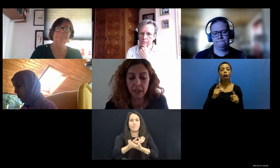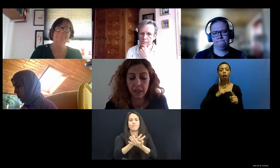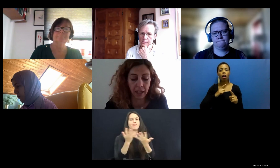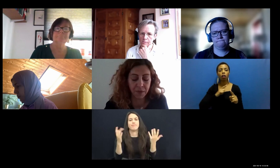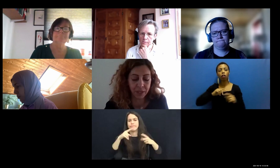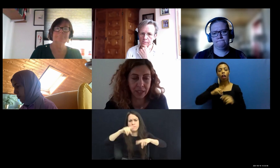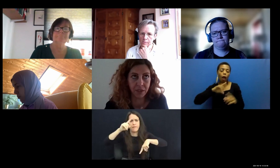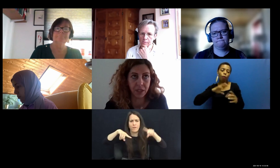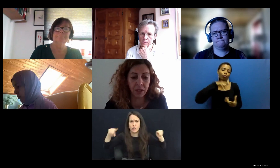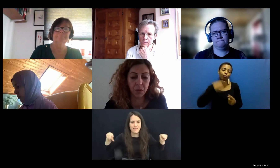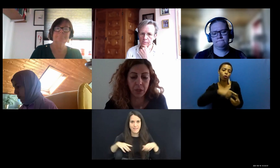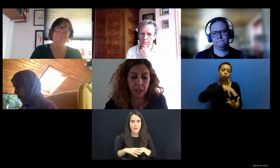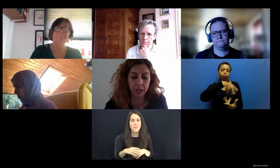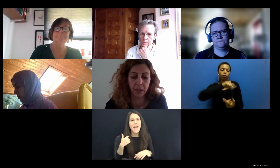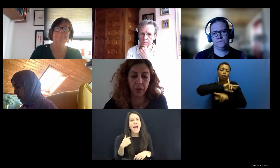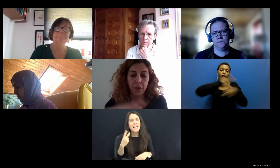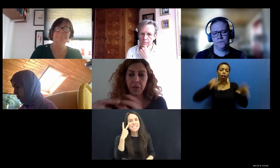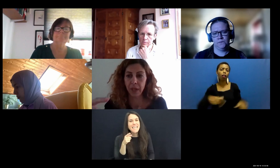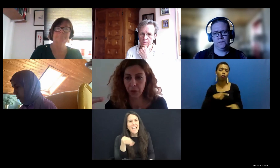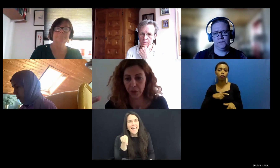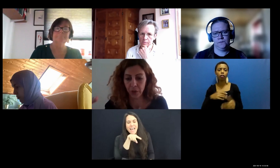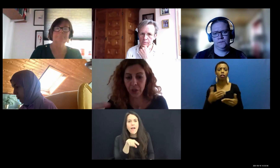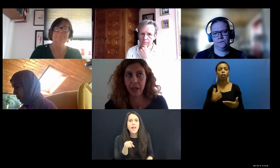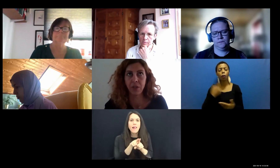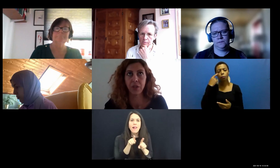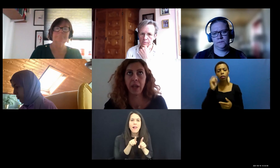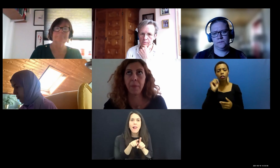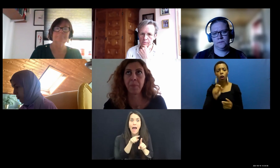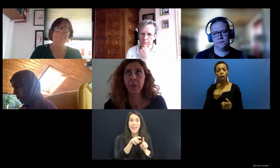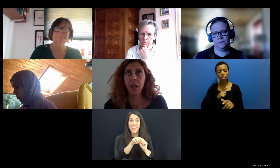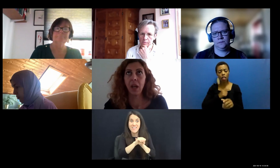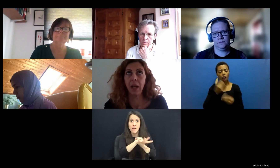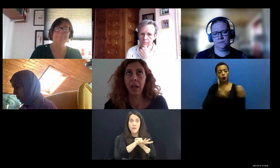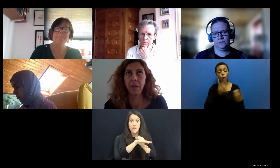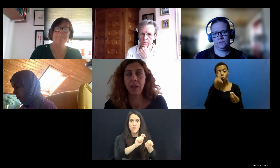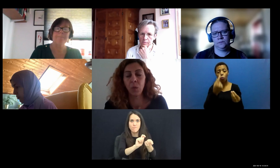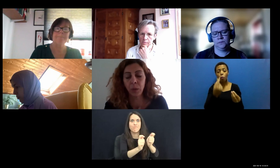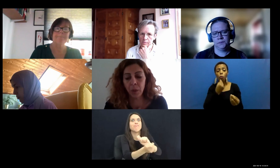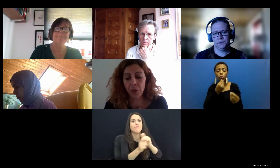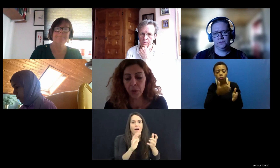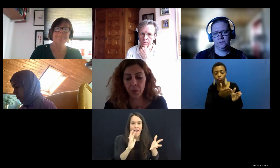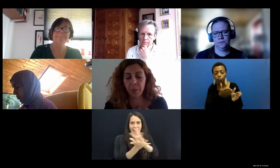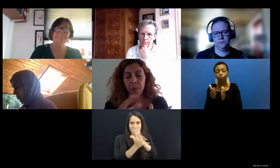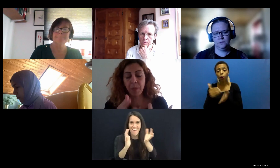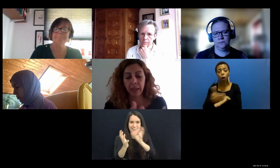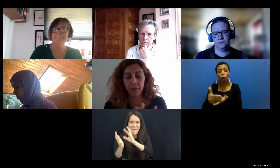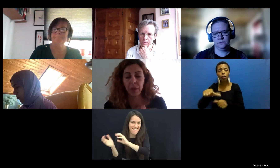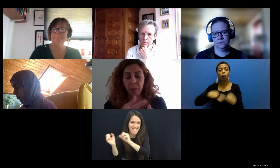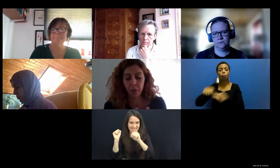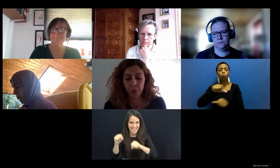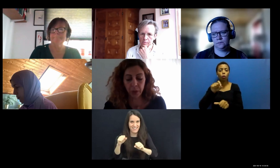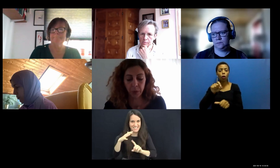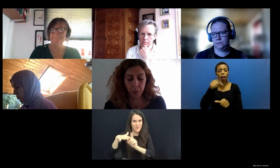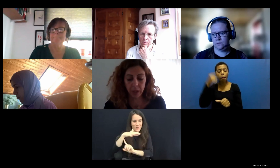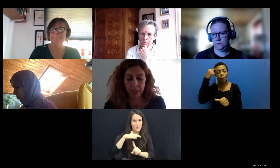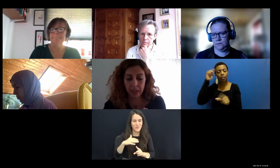think I kind of tend to see those as, you know, the kind of the vectors for change. I think what we also, the perspective or the